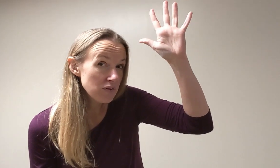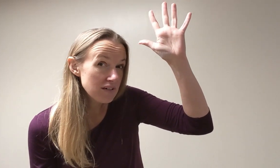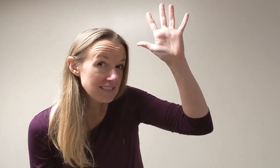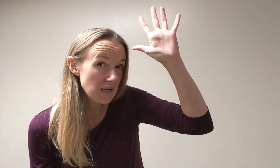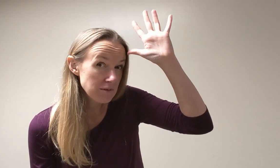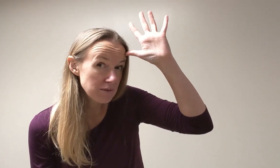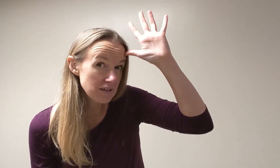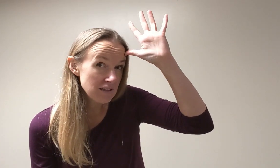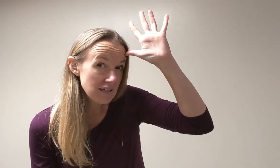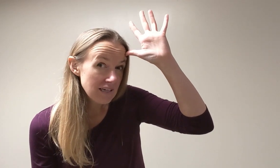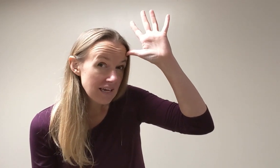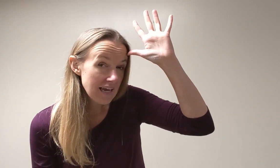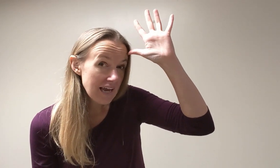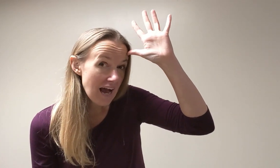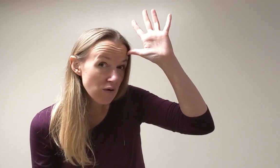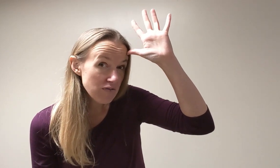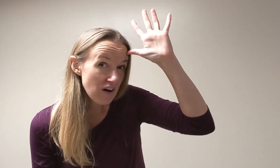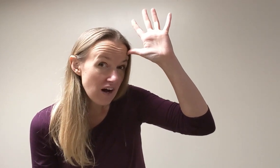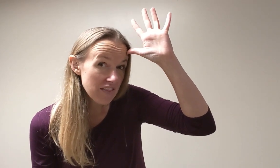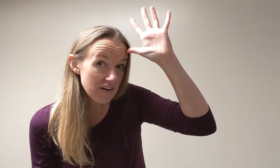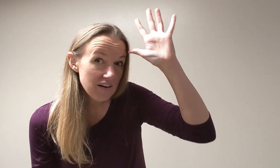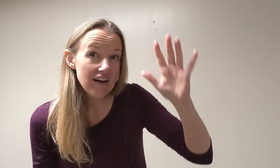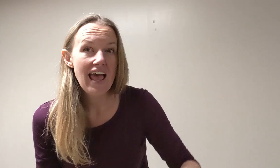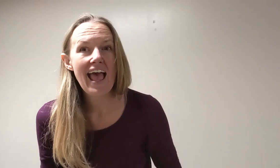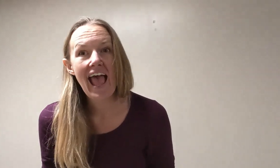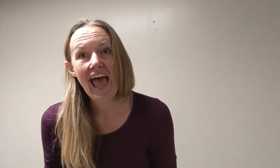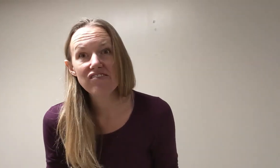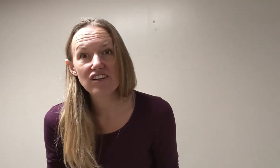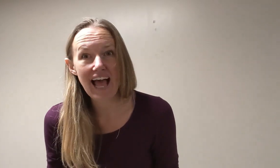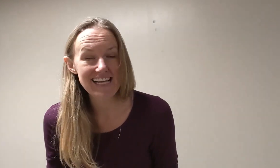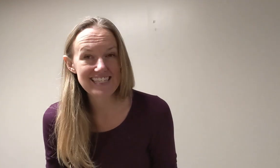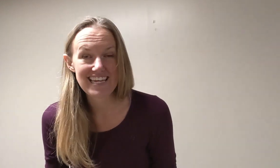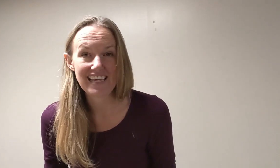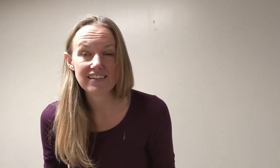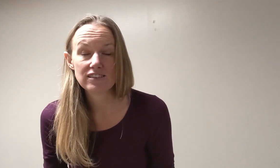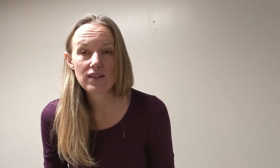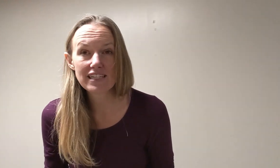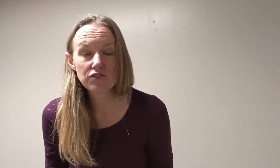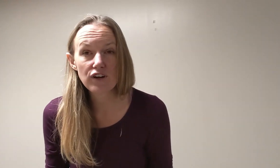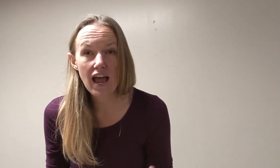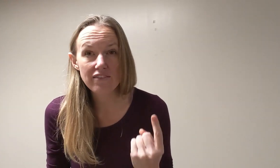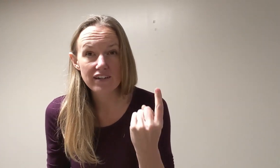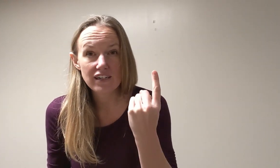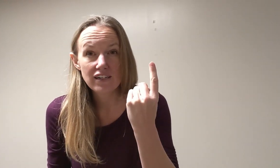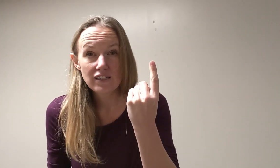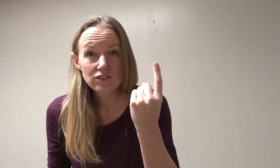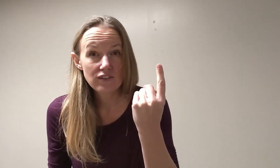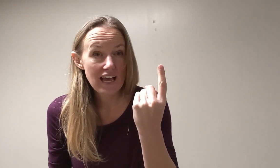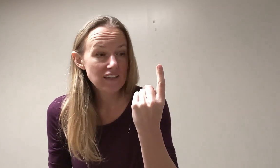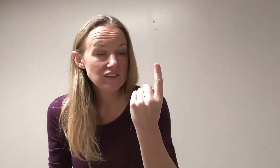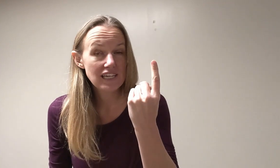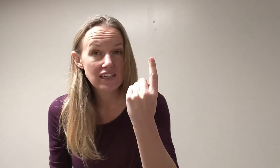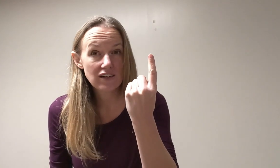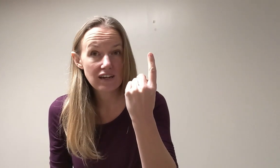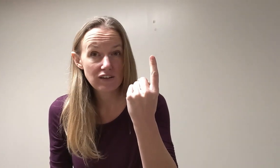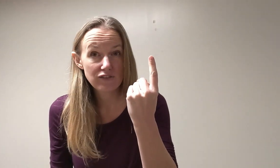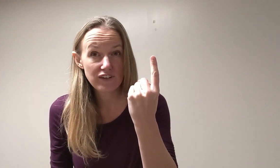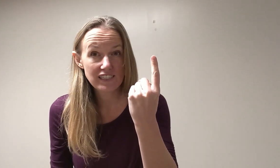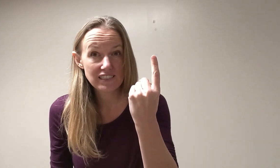are acceptable. Okay, Our Father Everlasting. So that's forever. So for that, you take your fist,